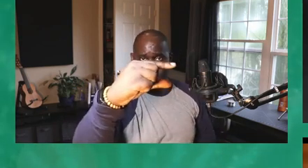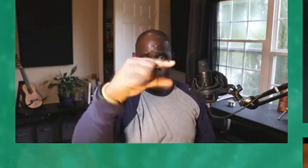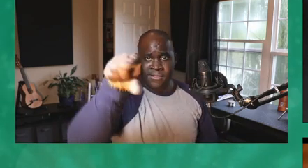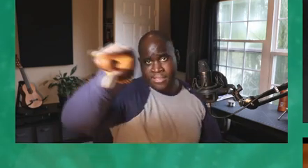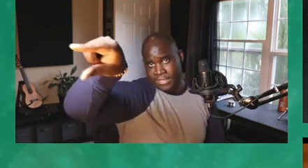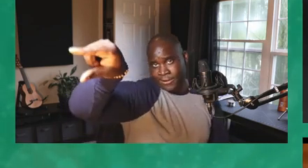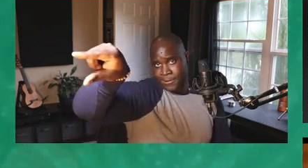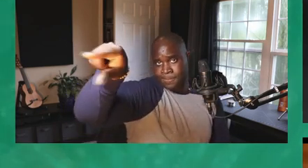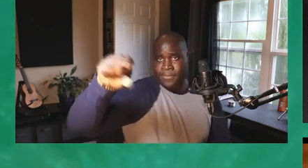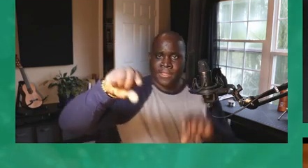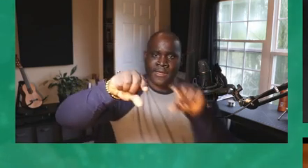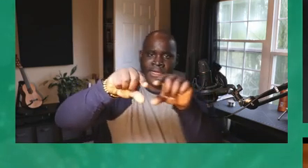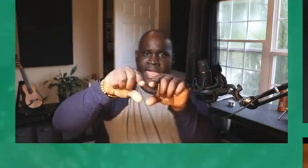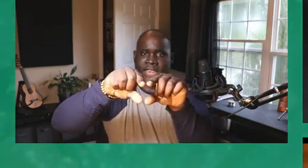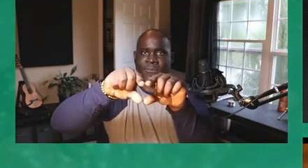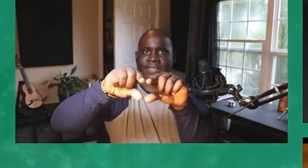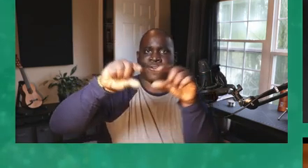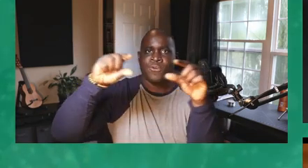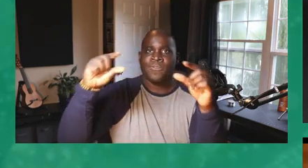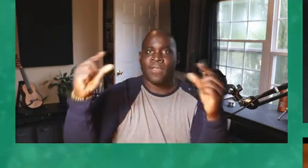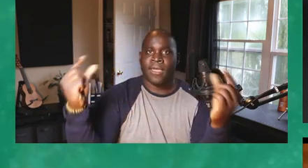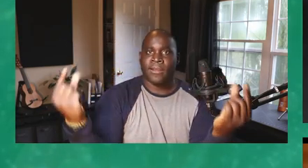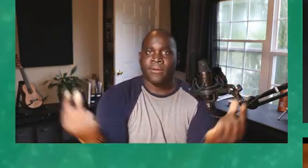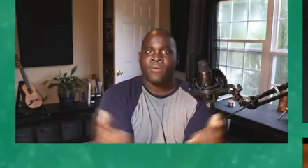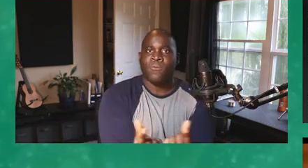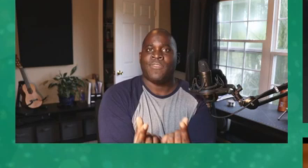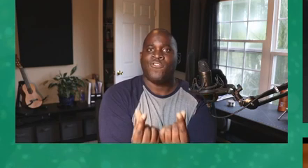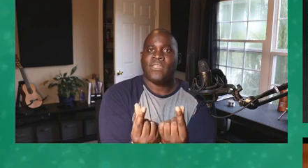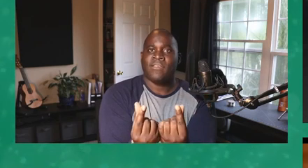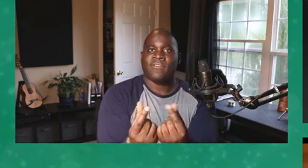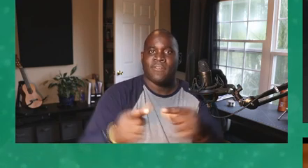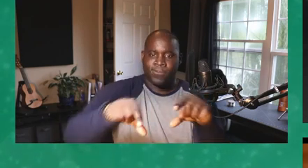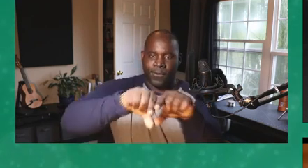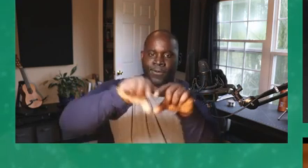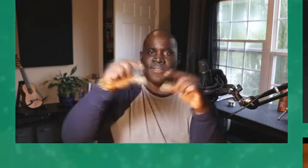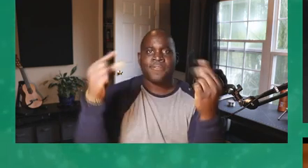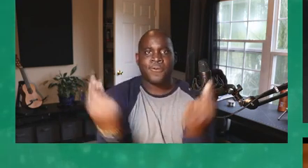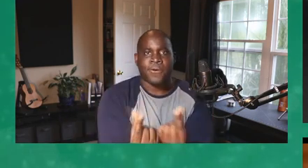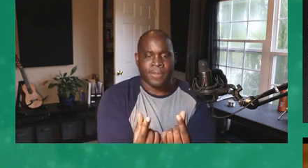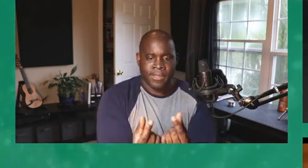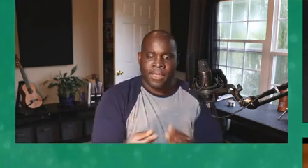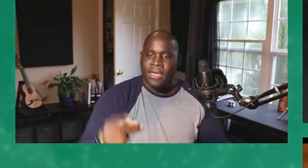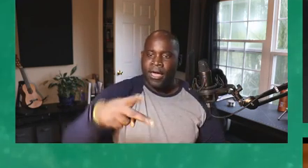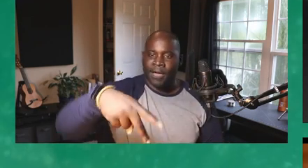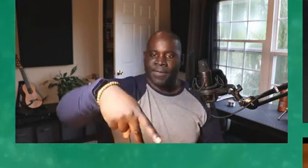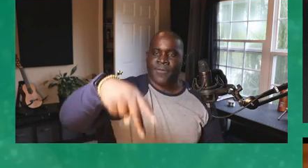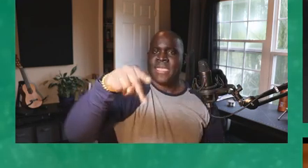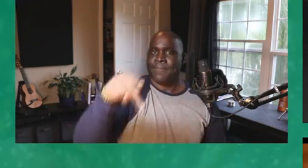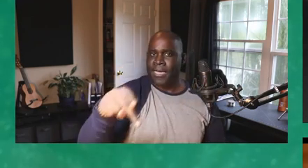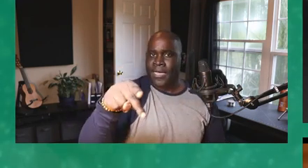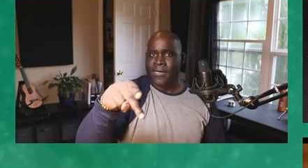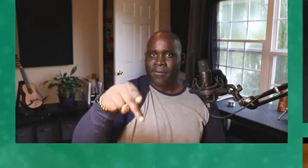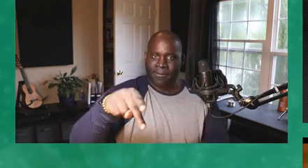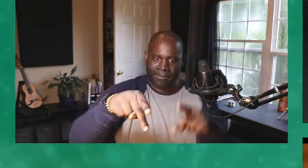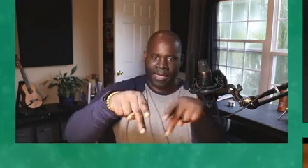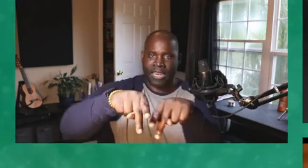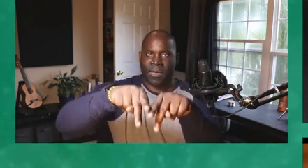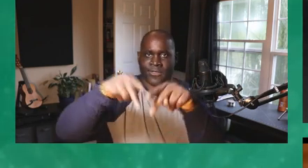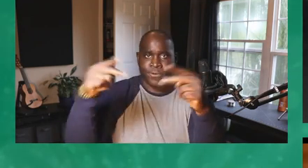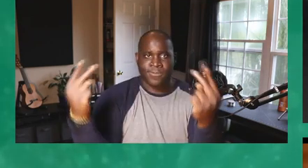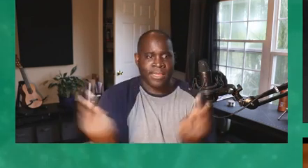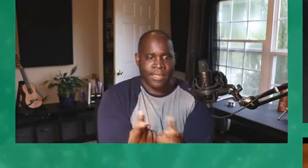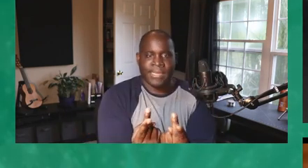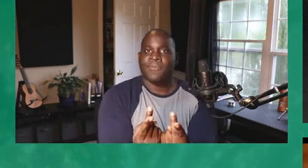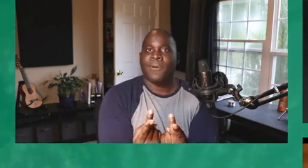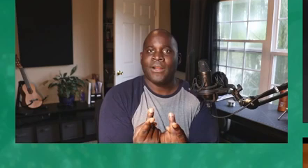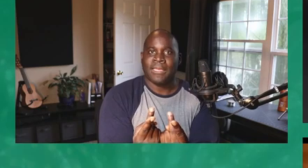is the G letter, and you make the group sign with the G's. So this is a group. If you make a P and you make